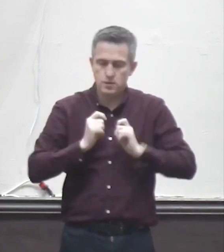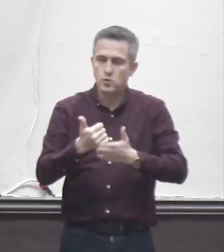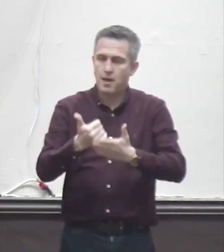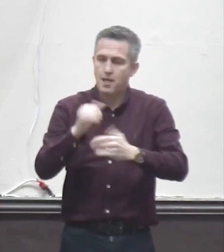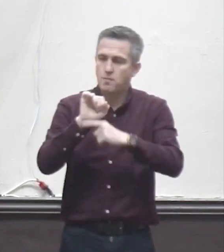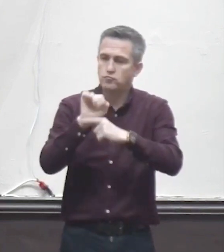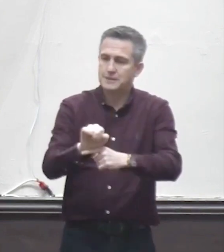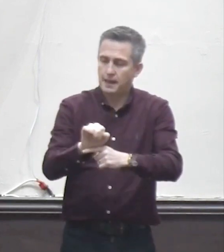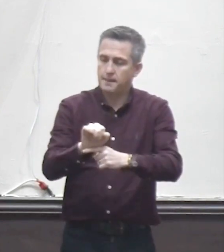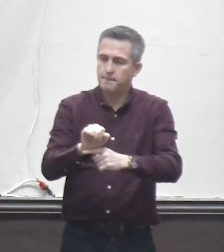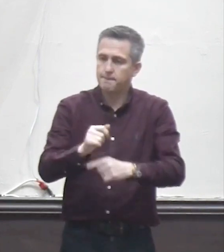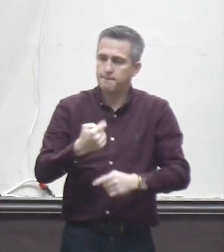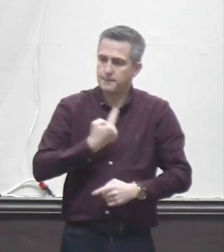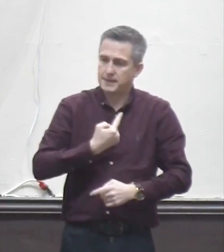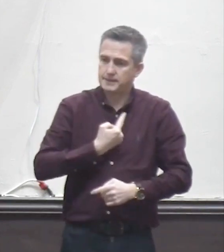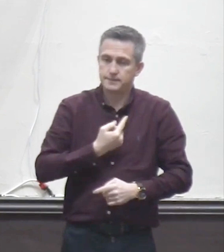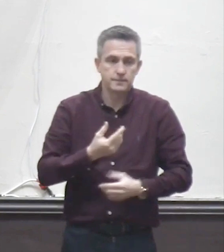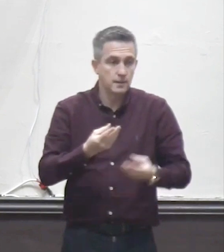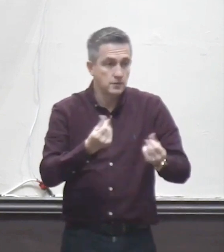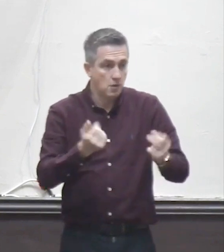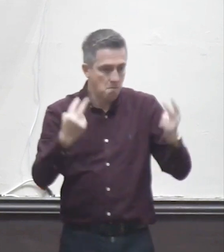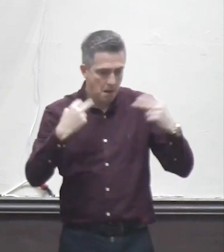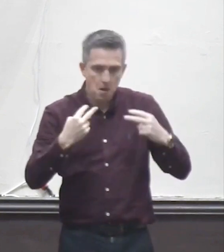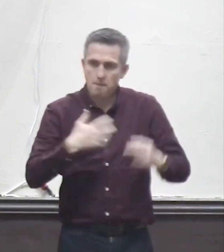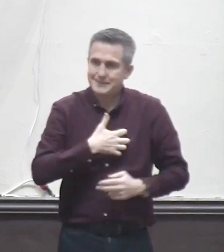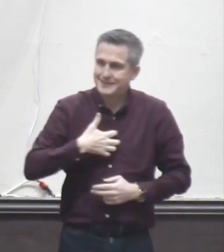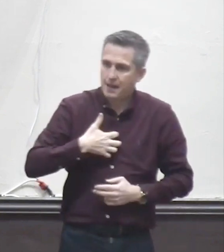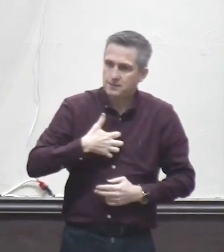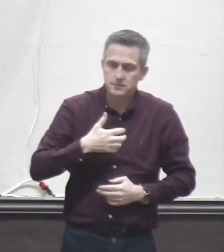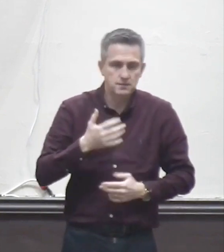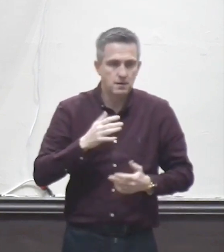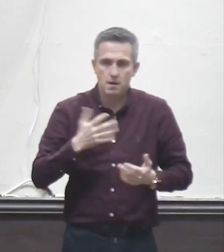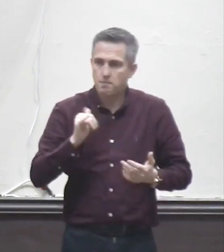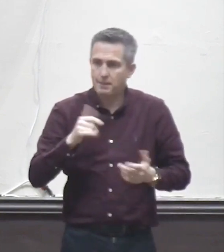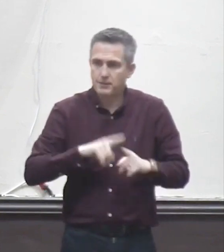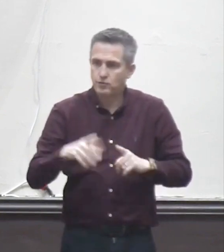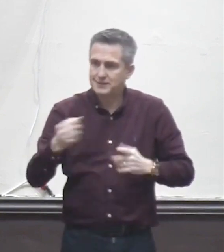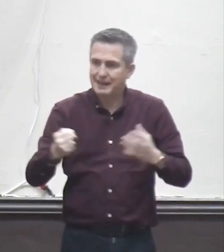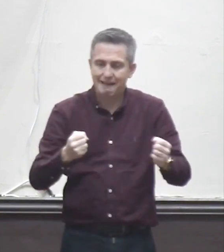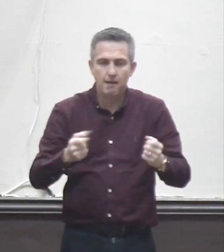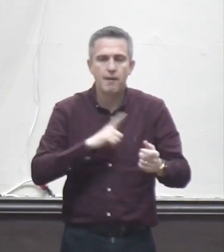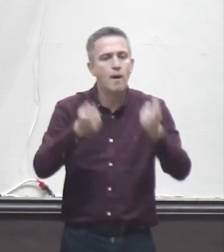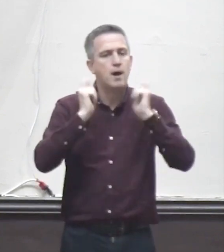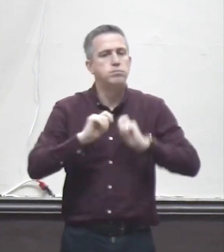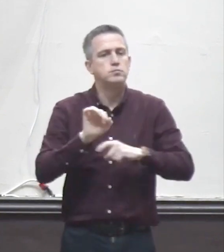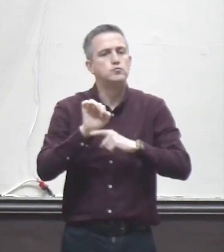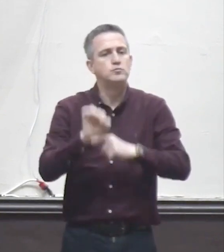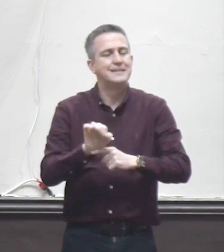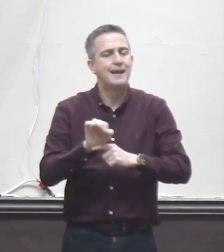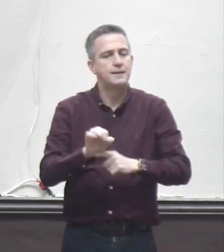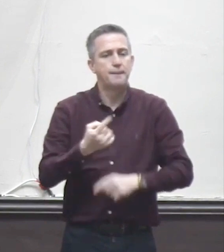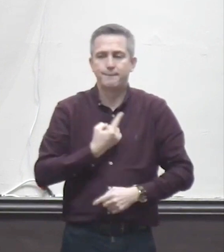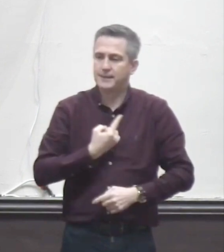There are people who are jealous of me and want to take things away from me, Hence, I want protection from that. And